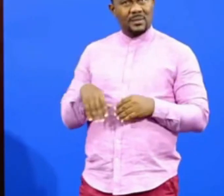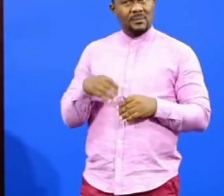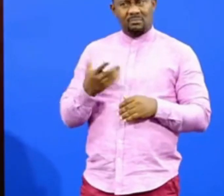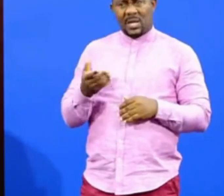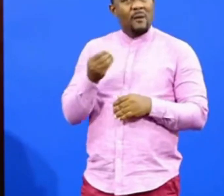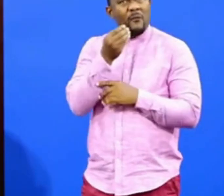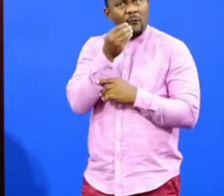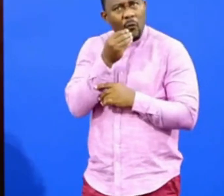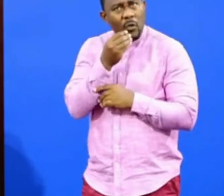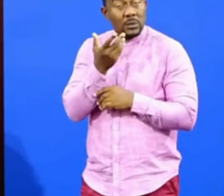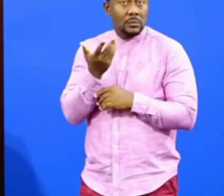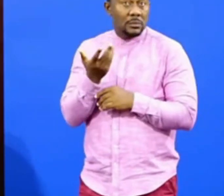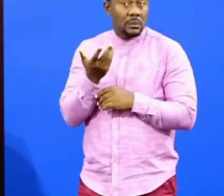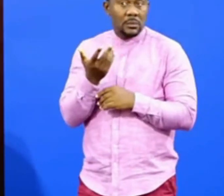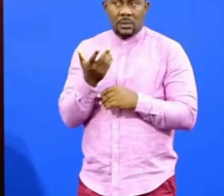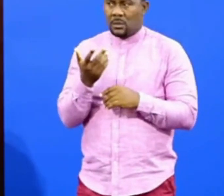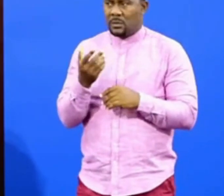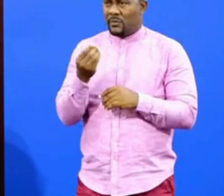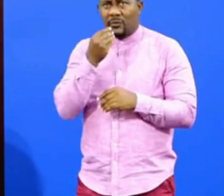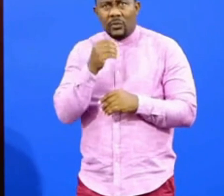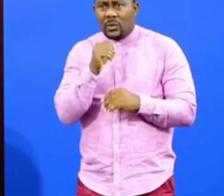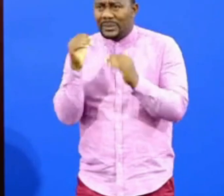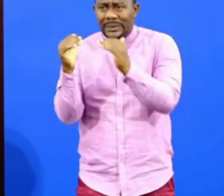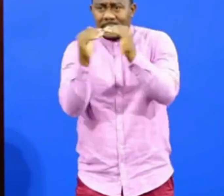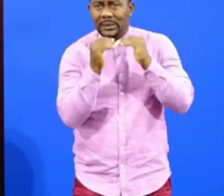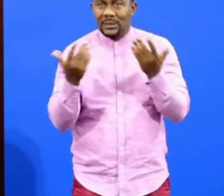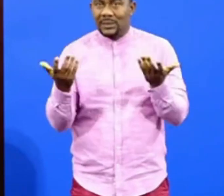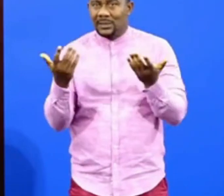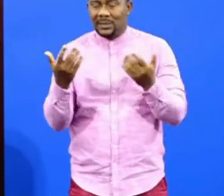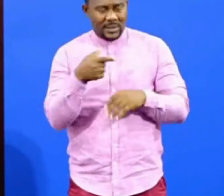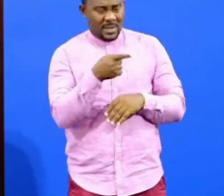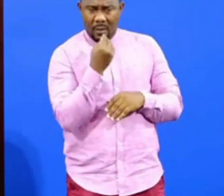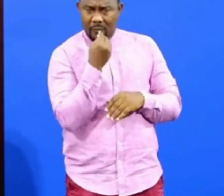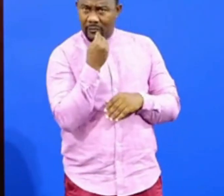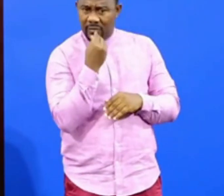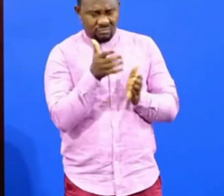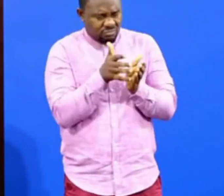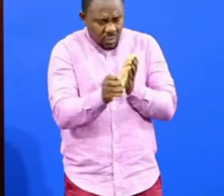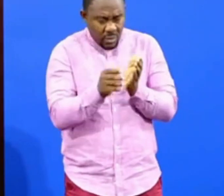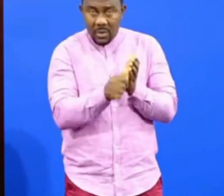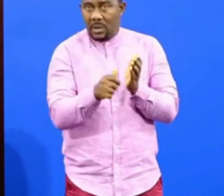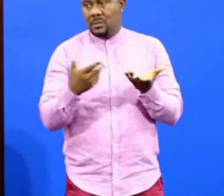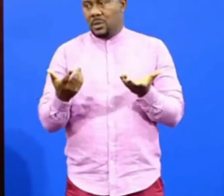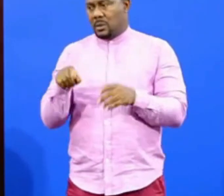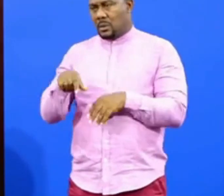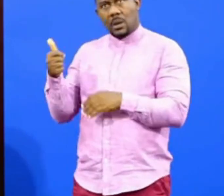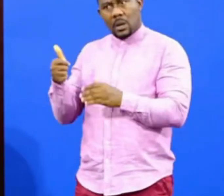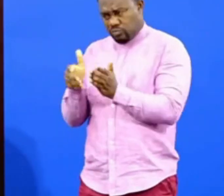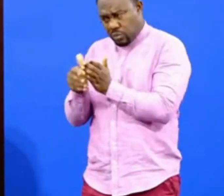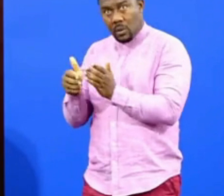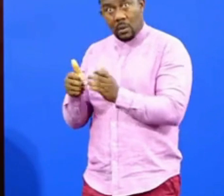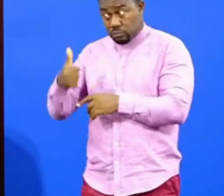what people eat, they're not standardized. So you can get a very poor quality maize, you can get a very high quality